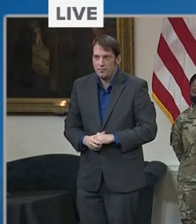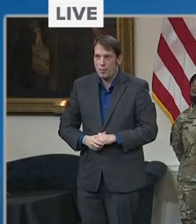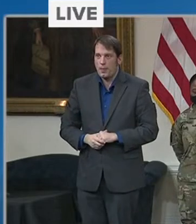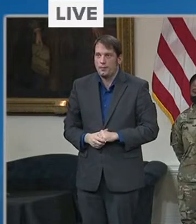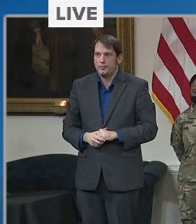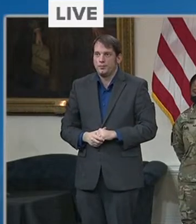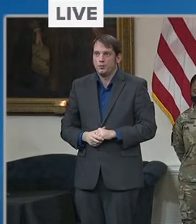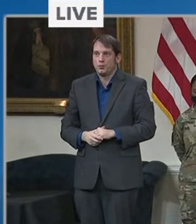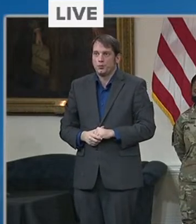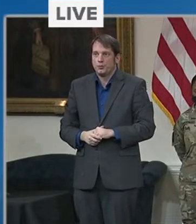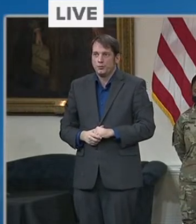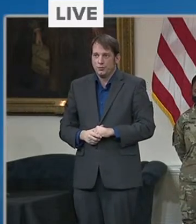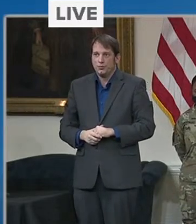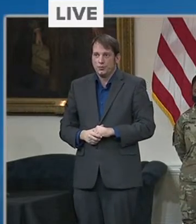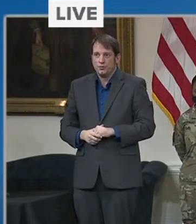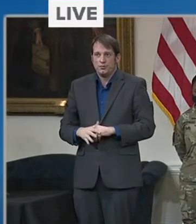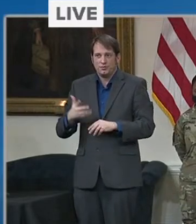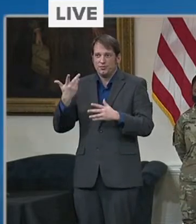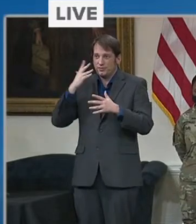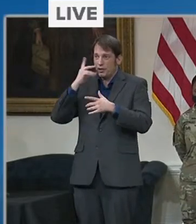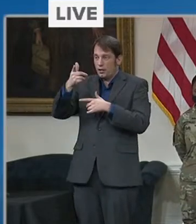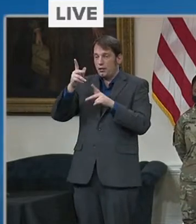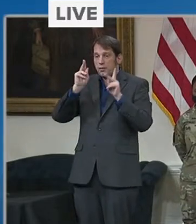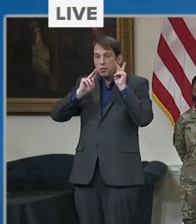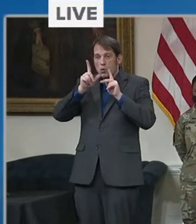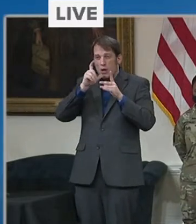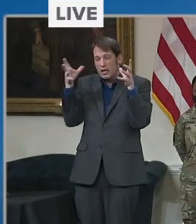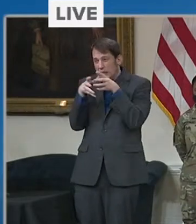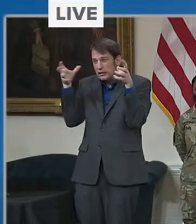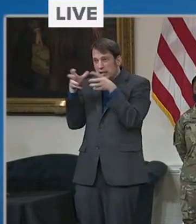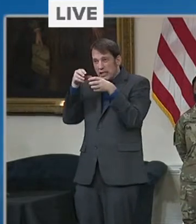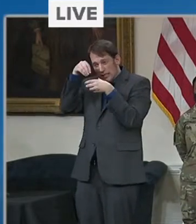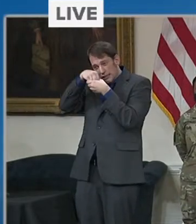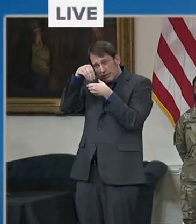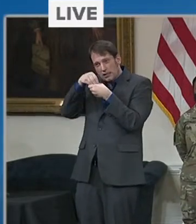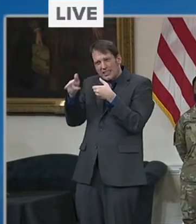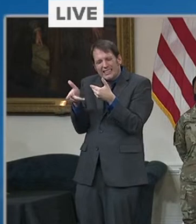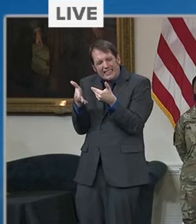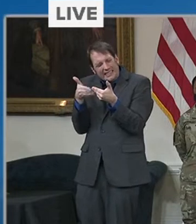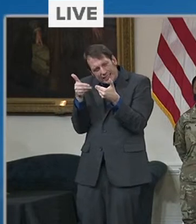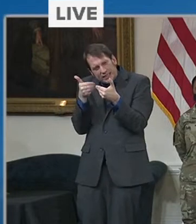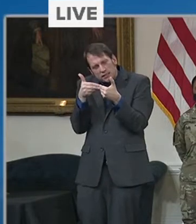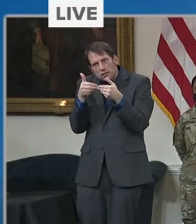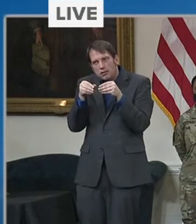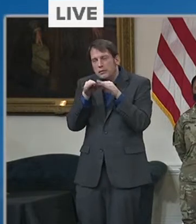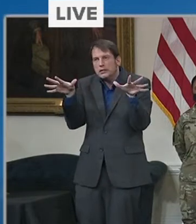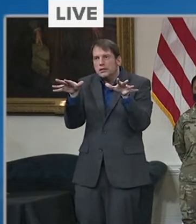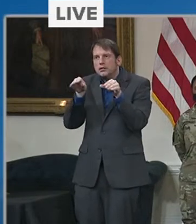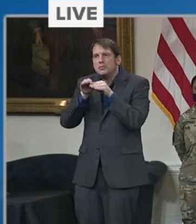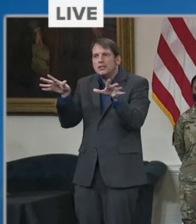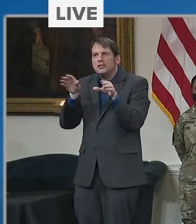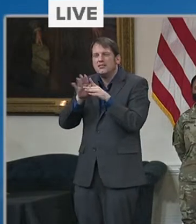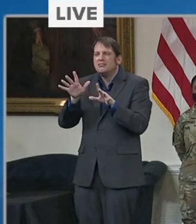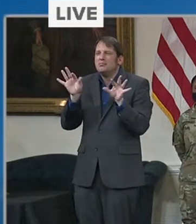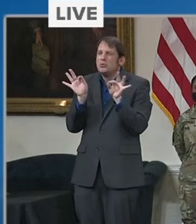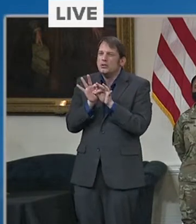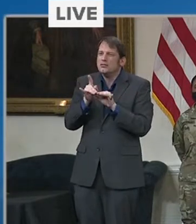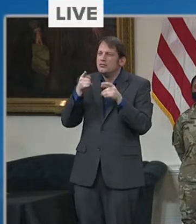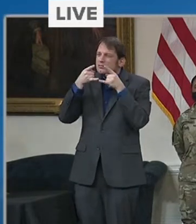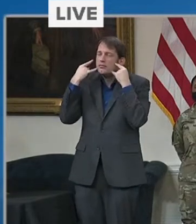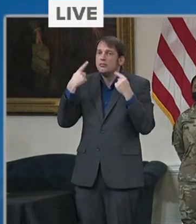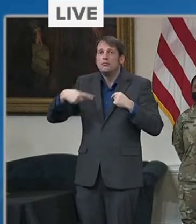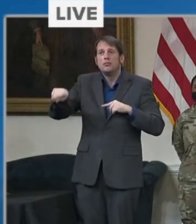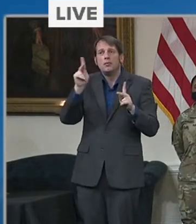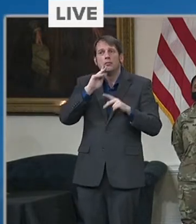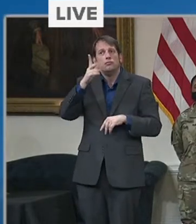us if we aren't wearing masks. None of us should be overly confident during this high-risk